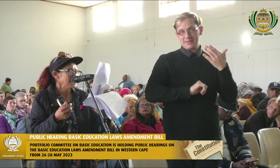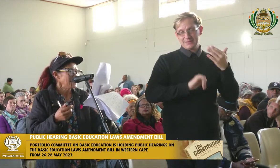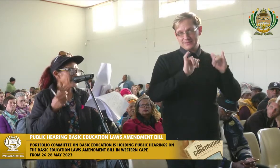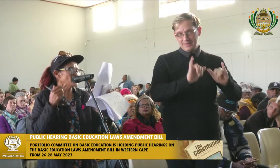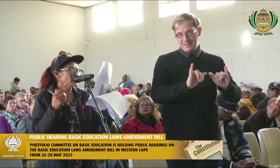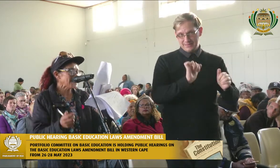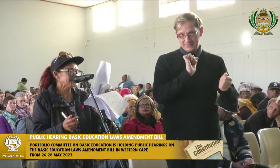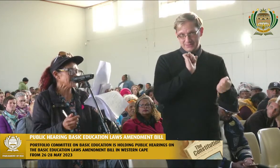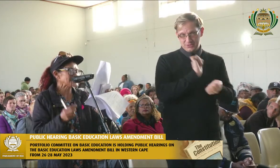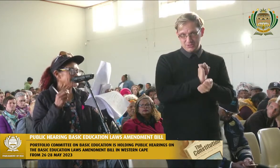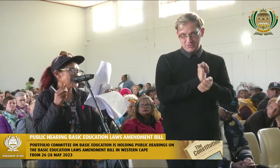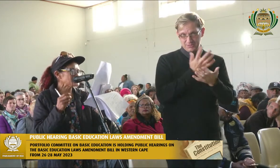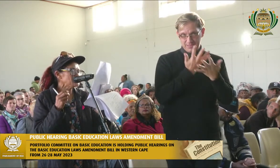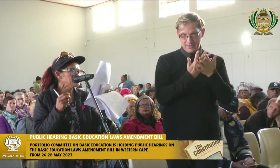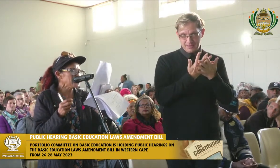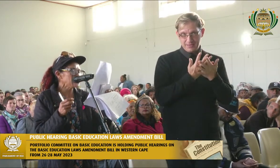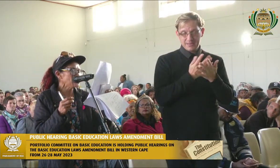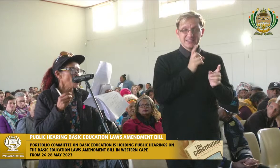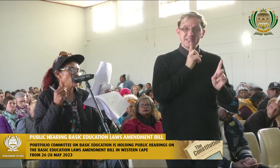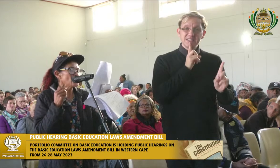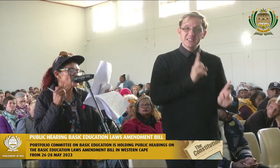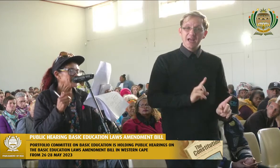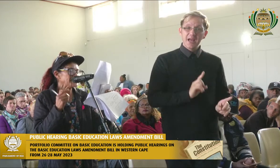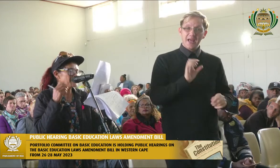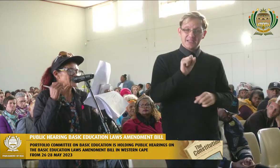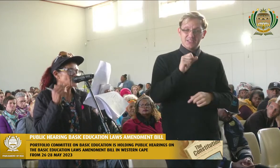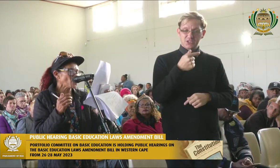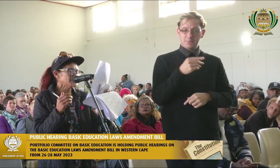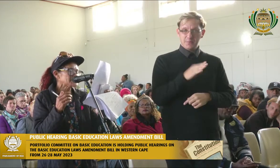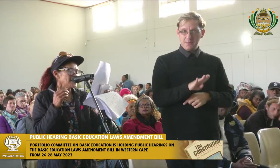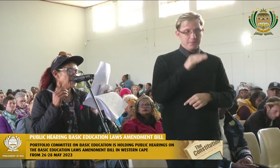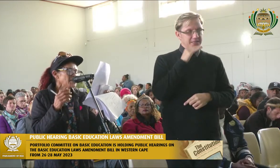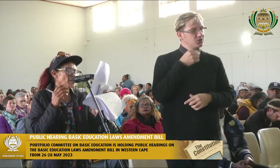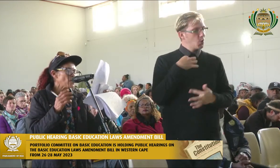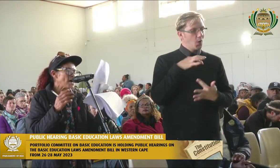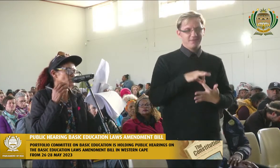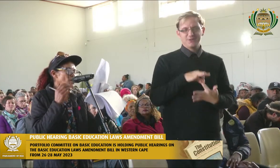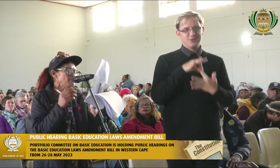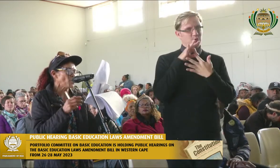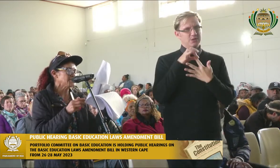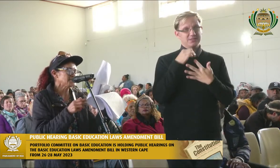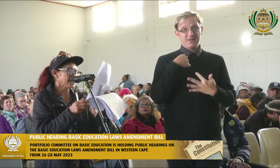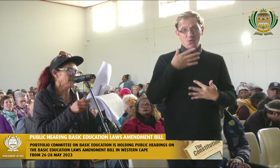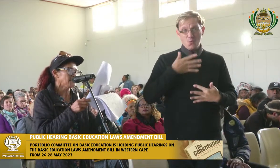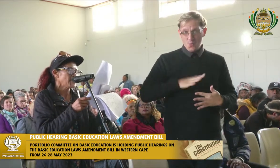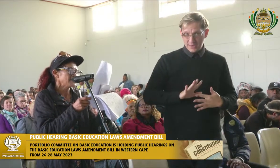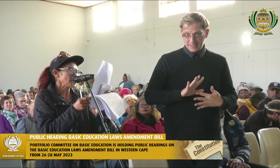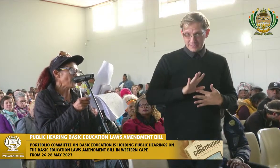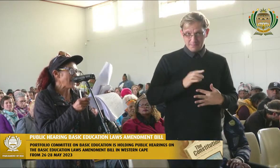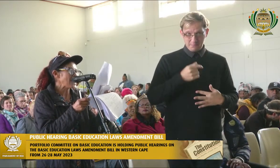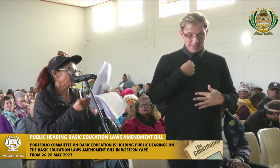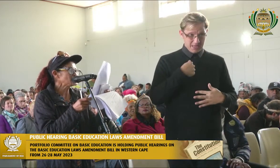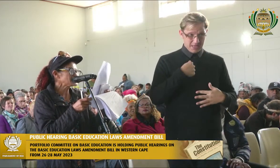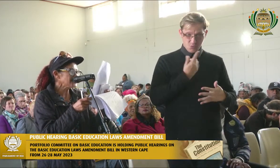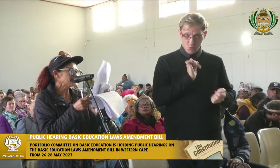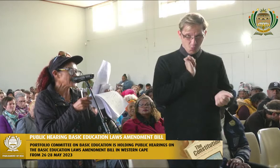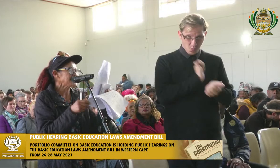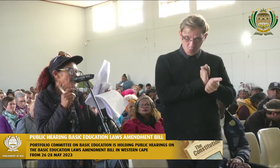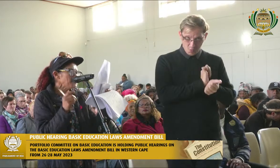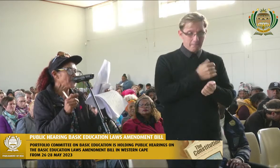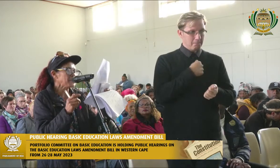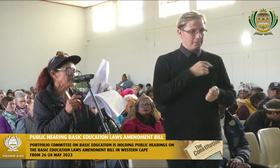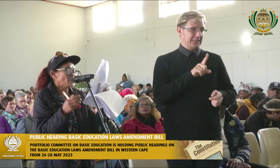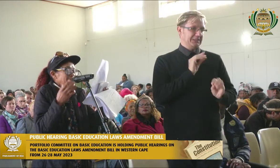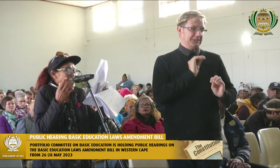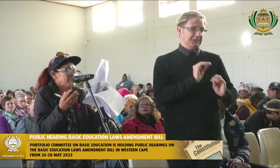6 months. Educators and SGB will not have a choice if they want to avoid jail. They will have to teach